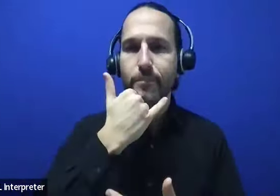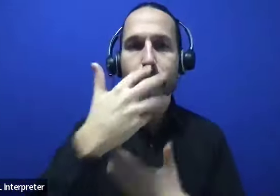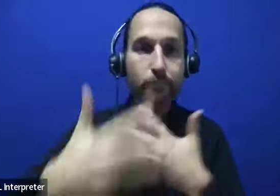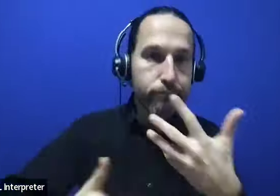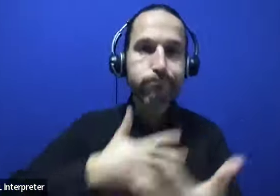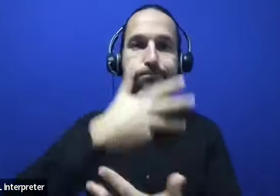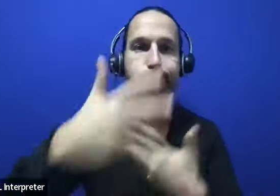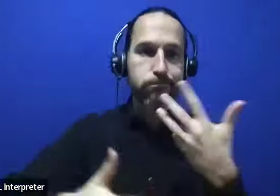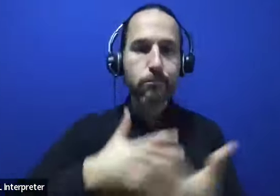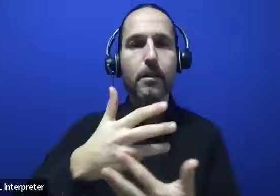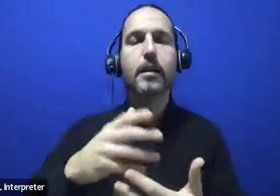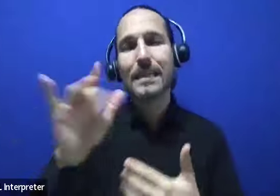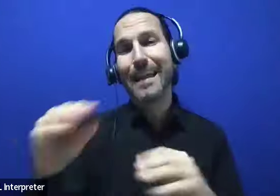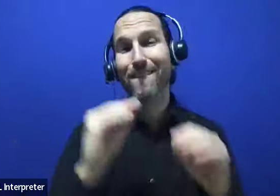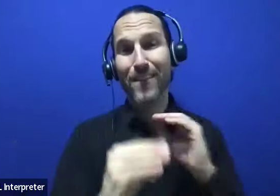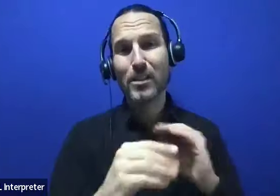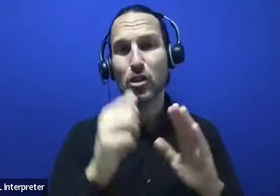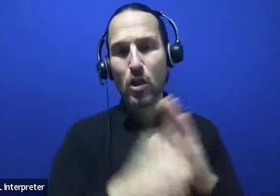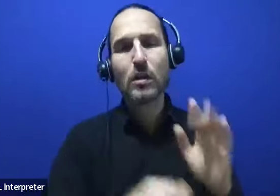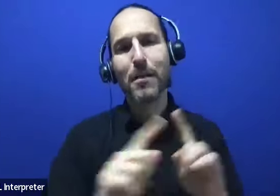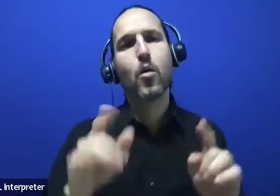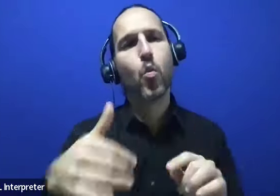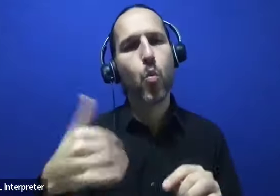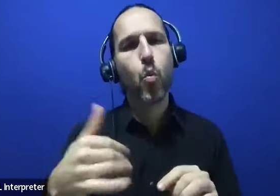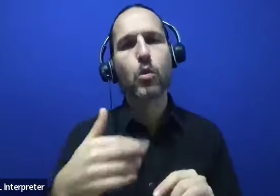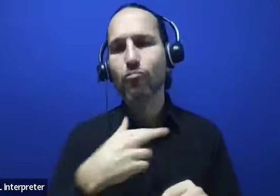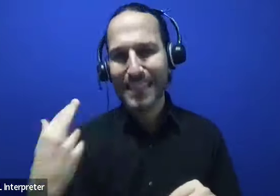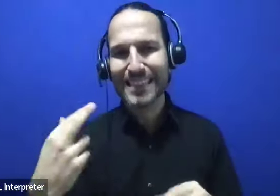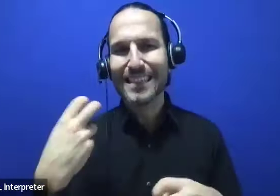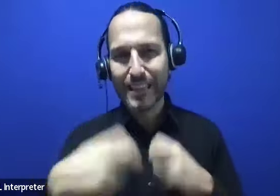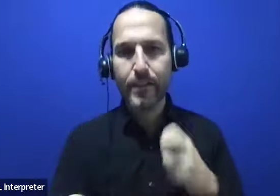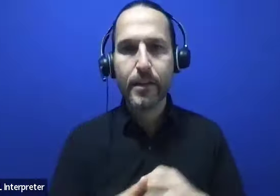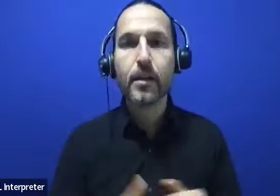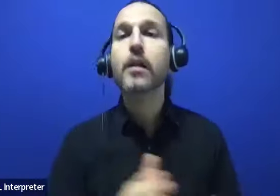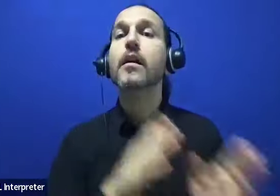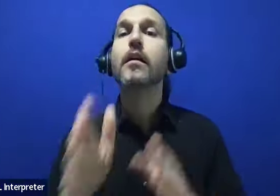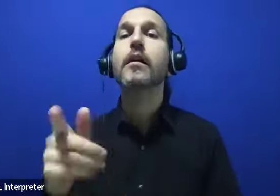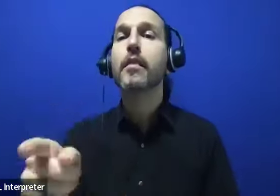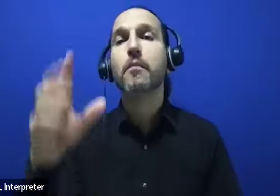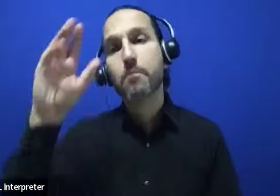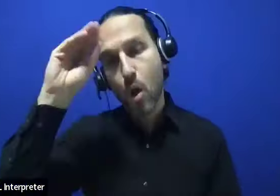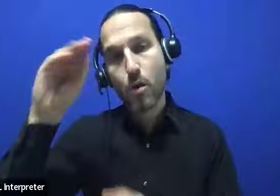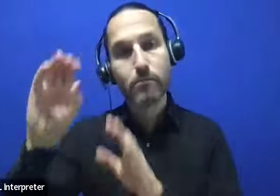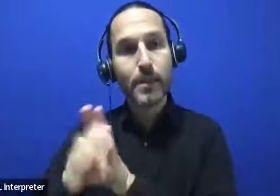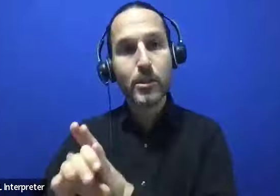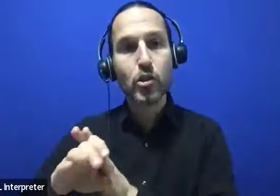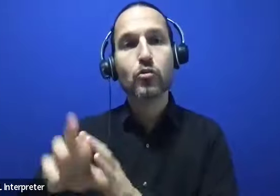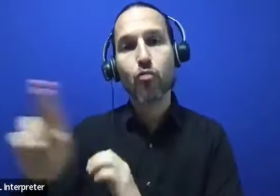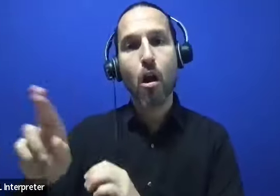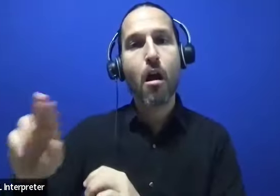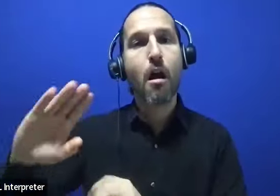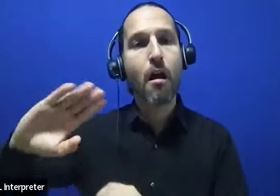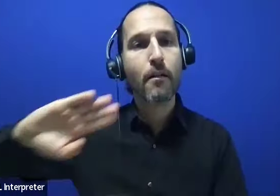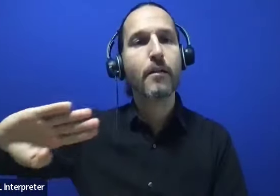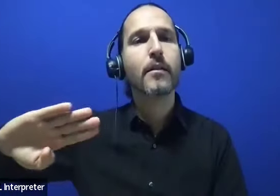can be corrected by surgery, but it's very, very difficult. The boy on the right passed away when he was about 10 years old.